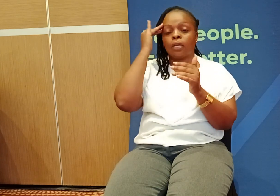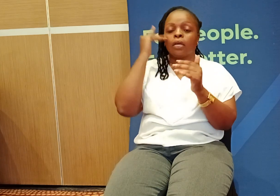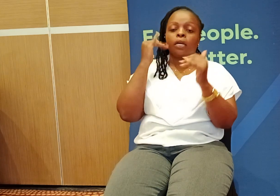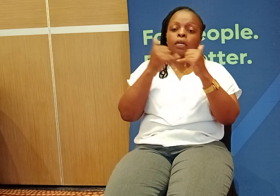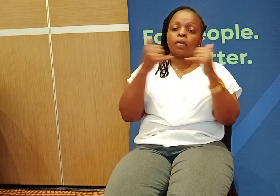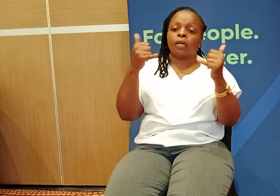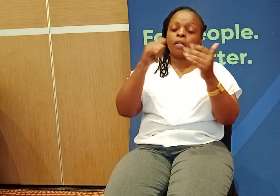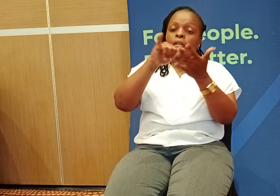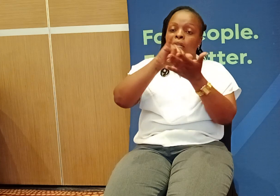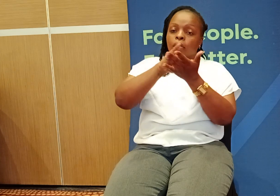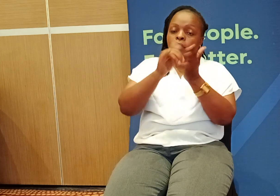total,